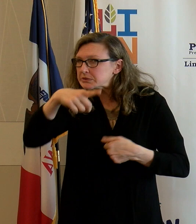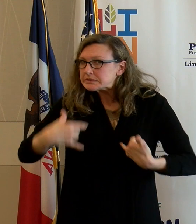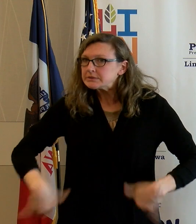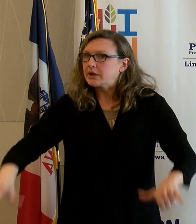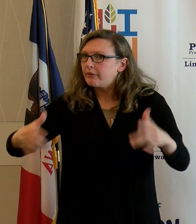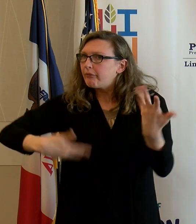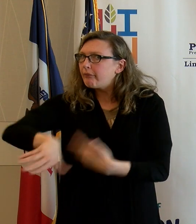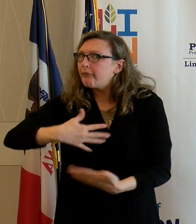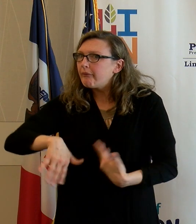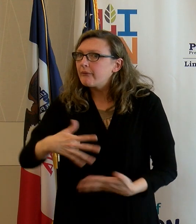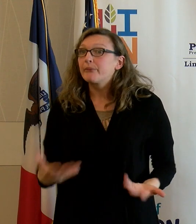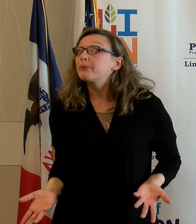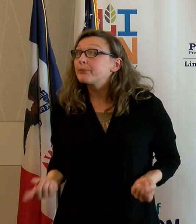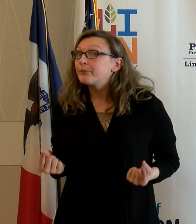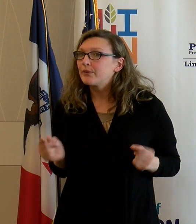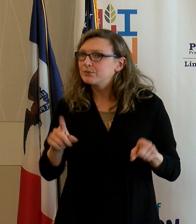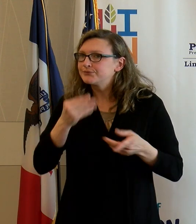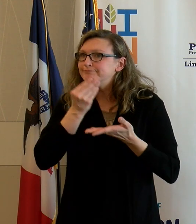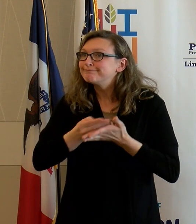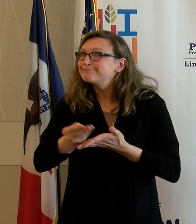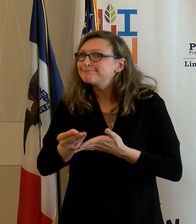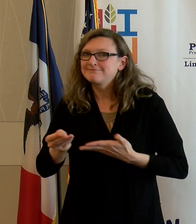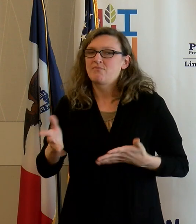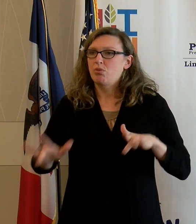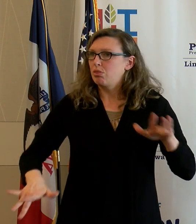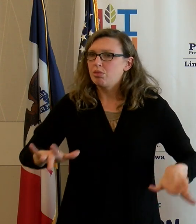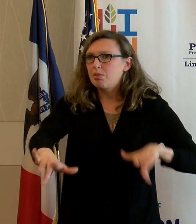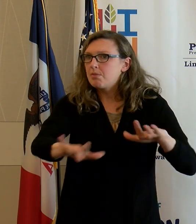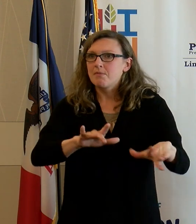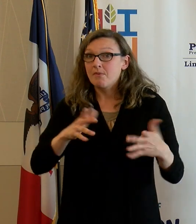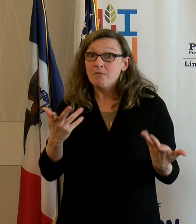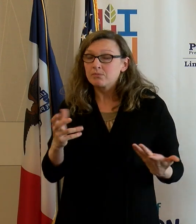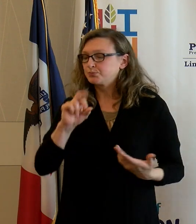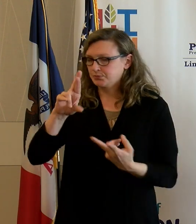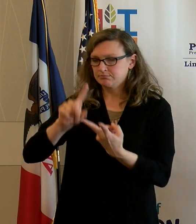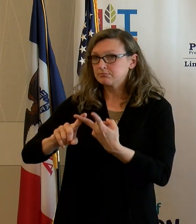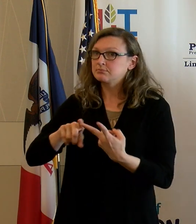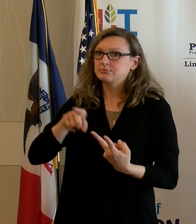their friends. Please stay home if you can.